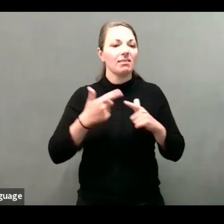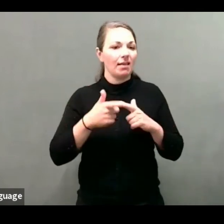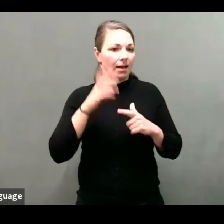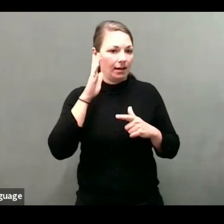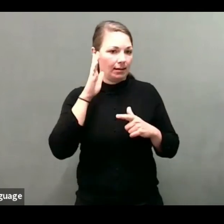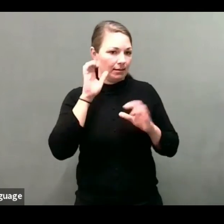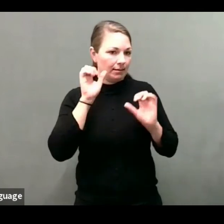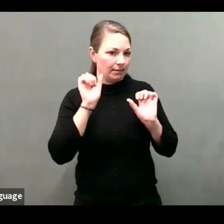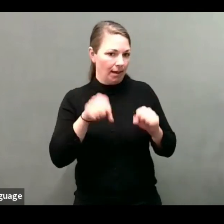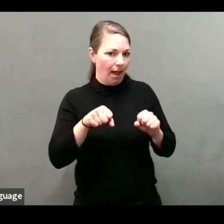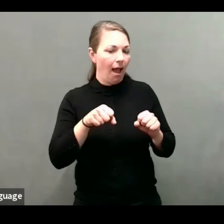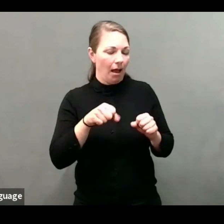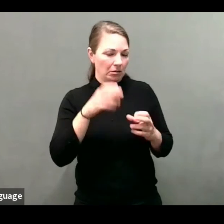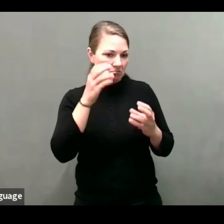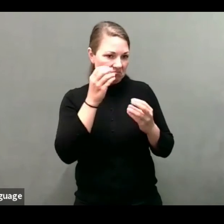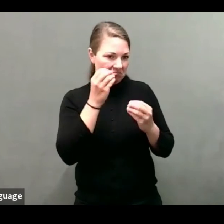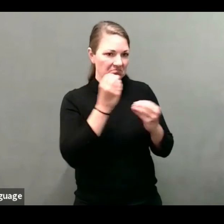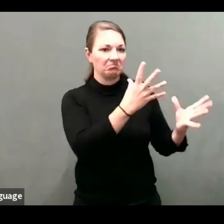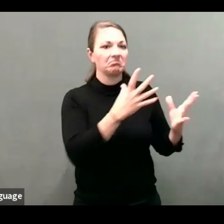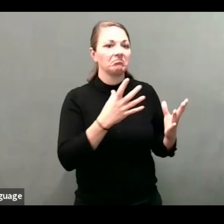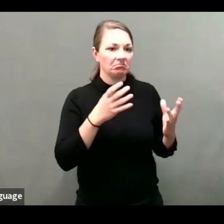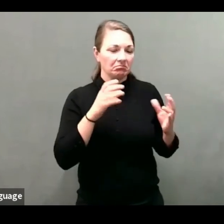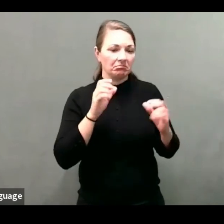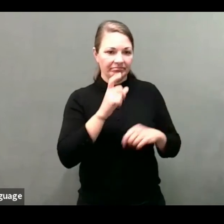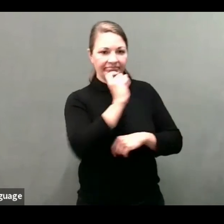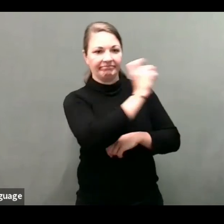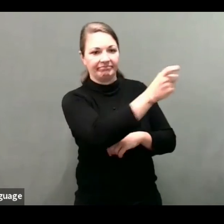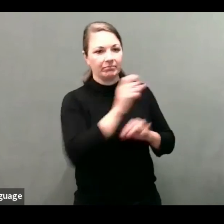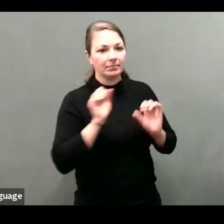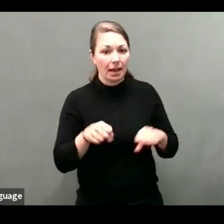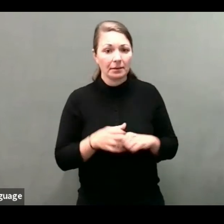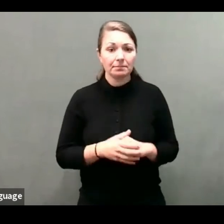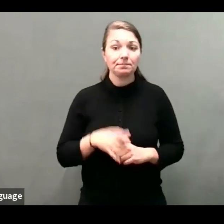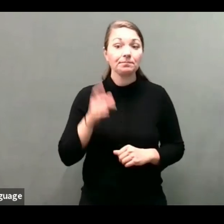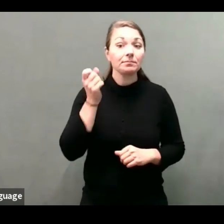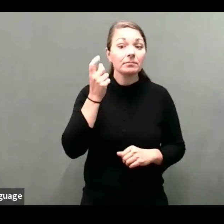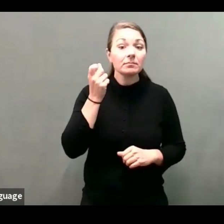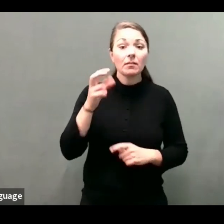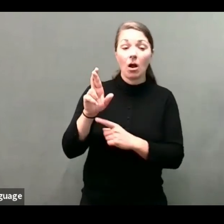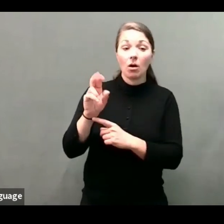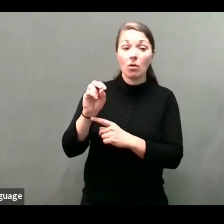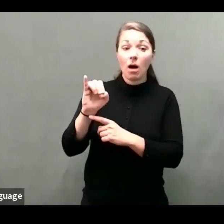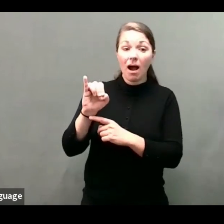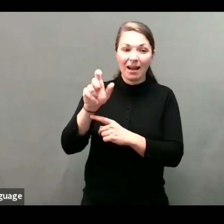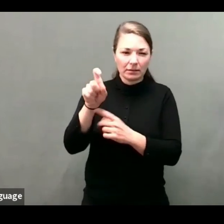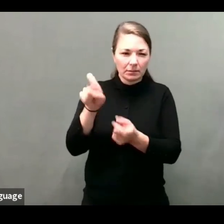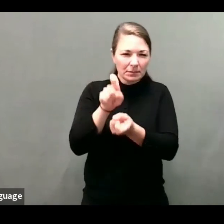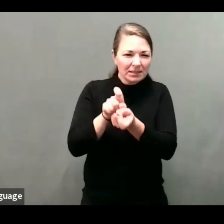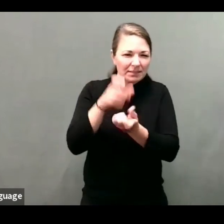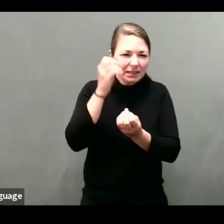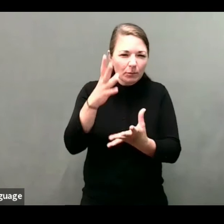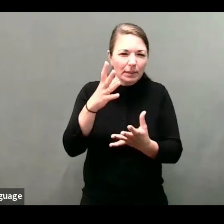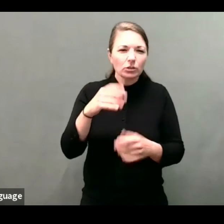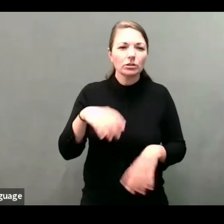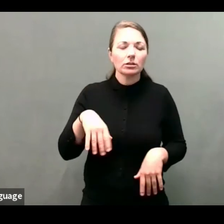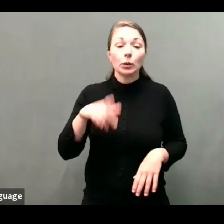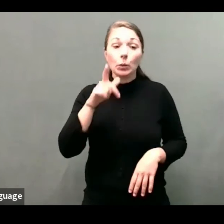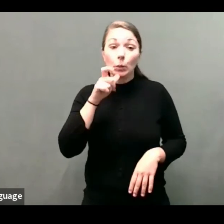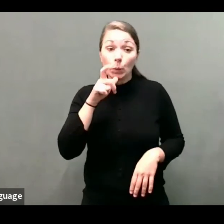information is it needs to specify who is releasing the information and to whom it's being